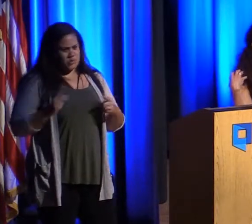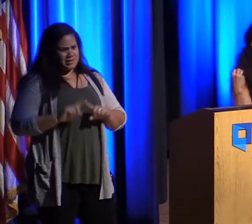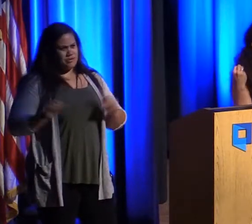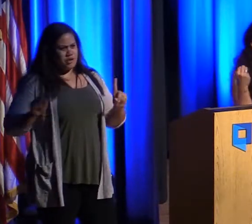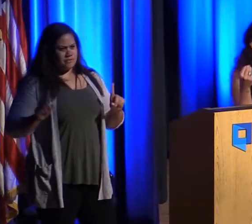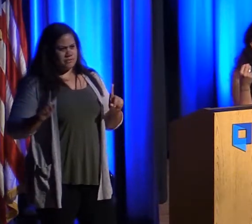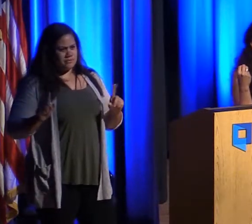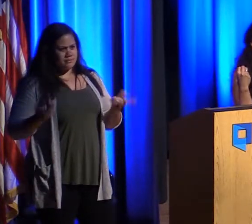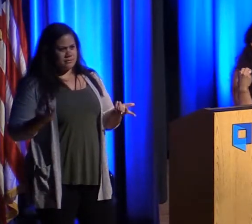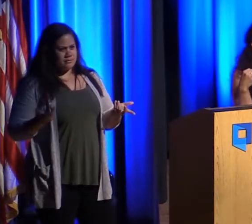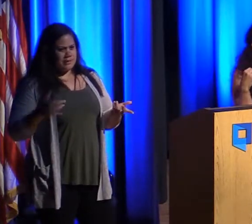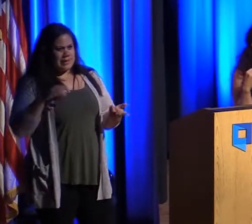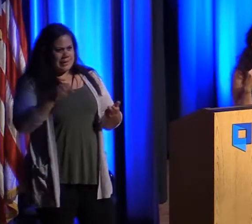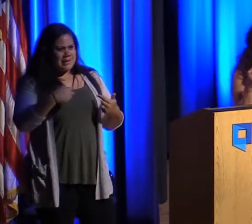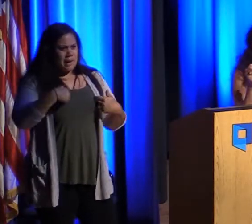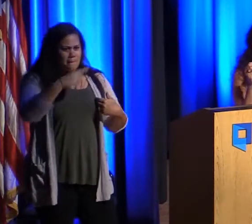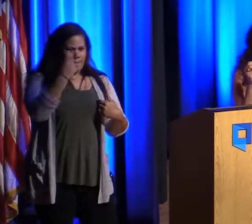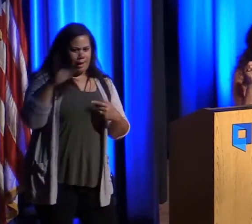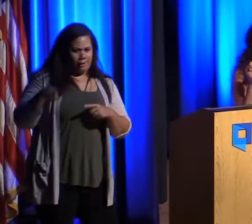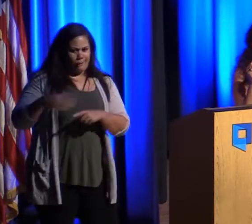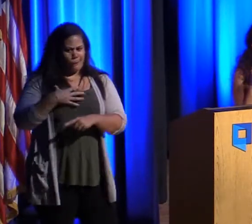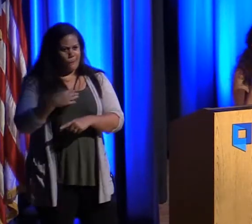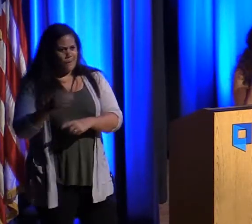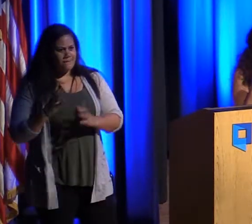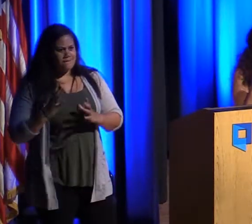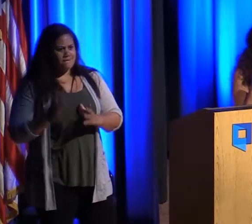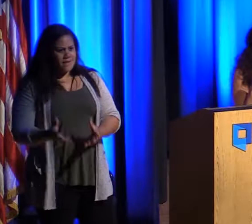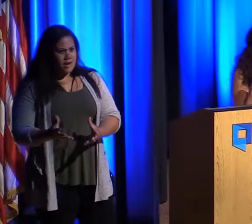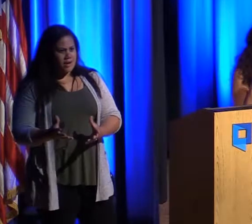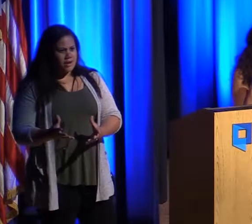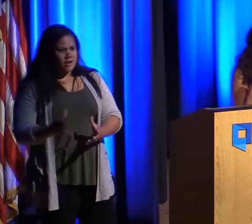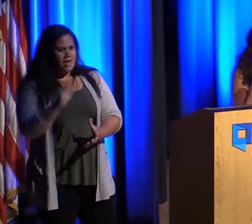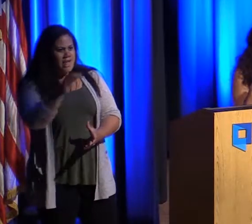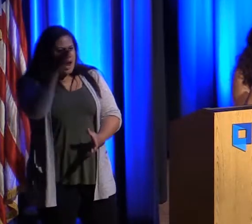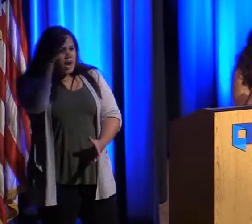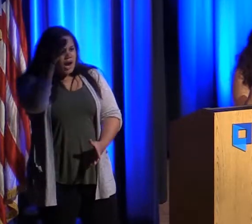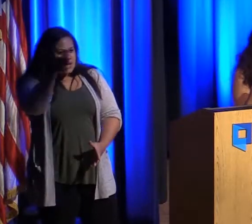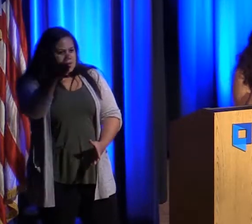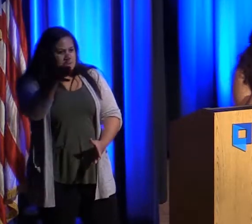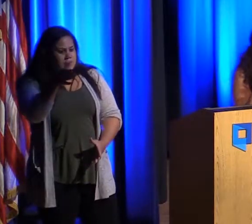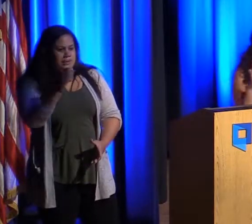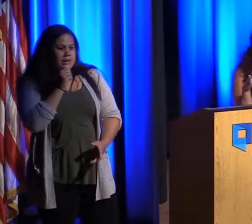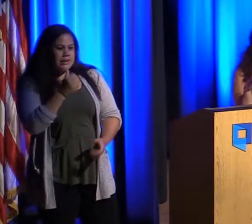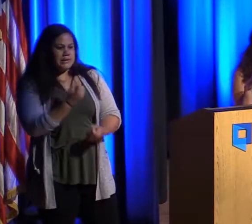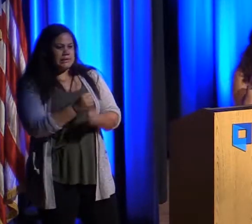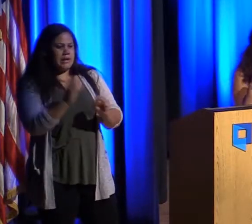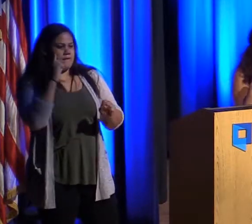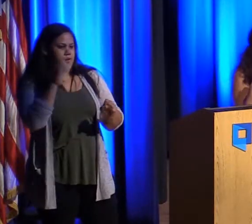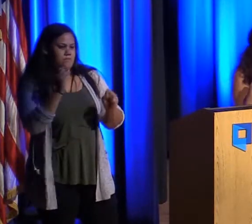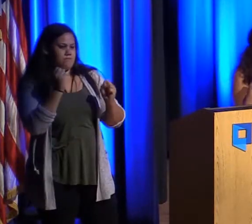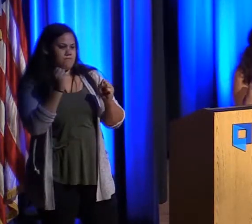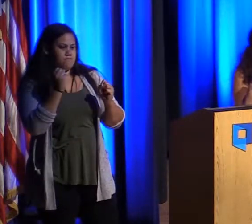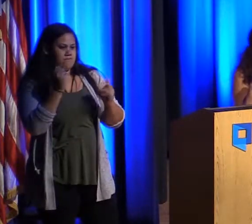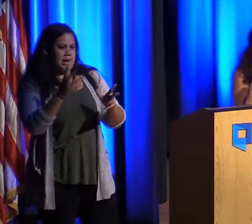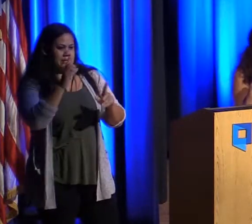yes, I have skin color. And so color blindness is dangerous for lots of